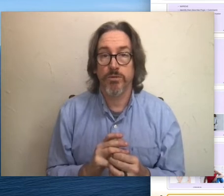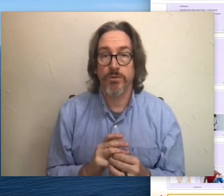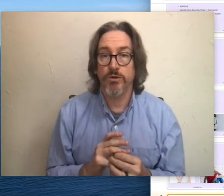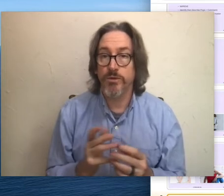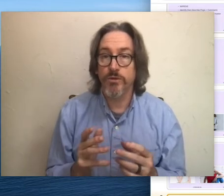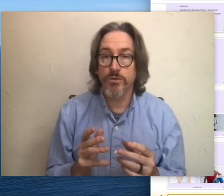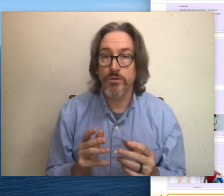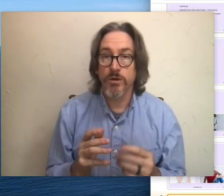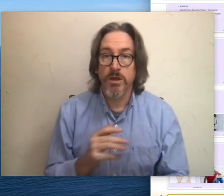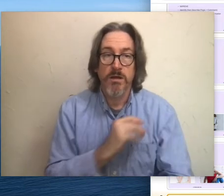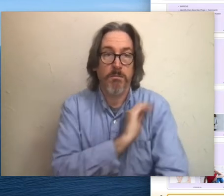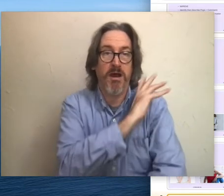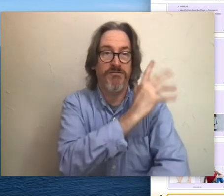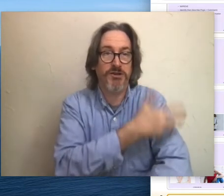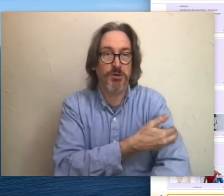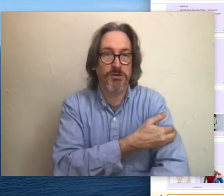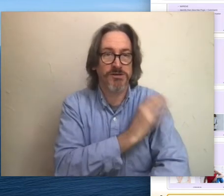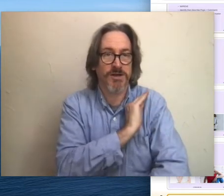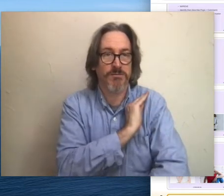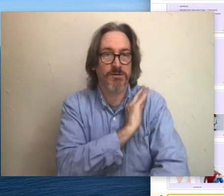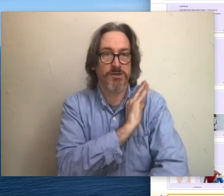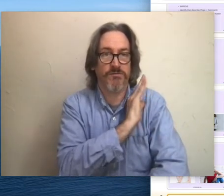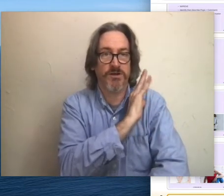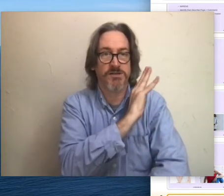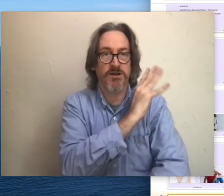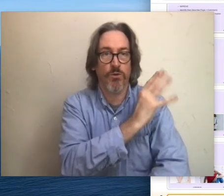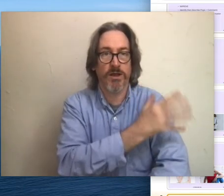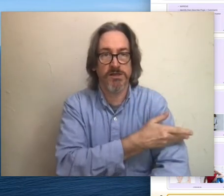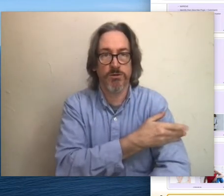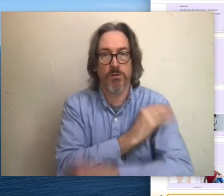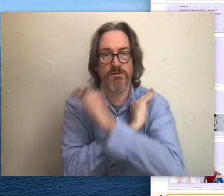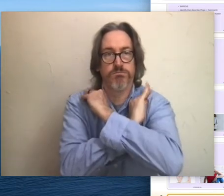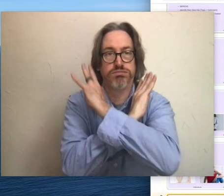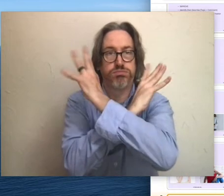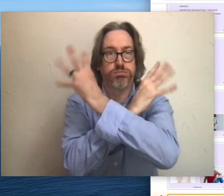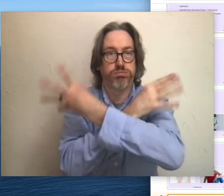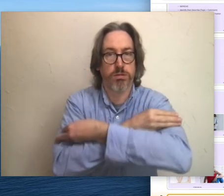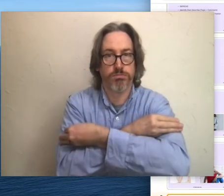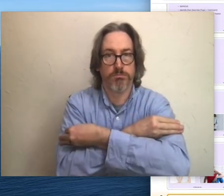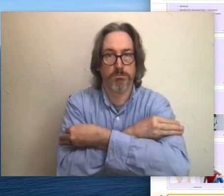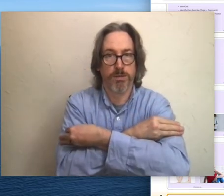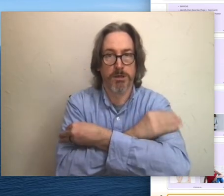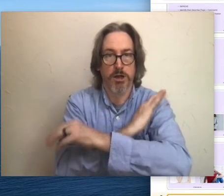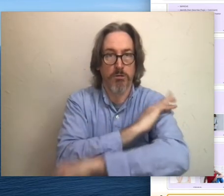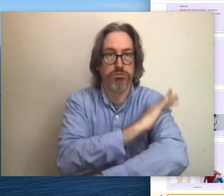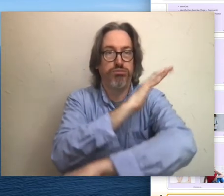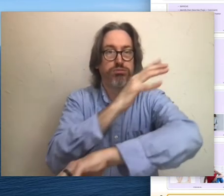Boo, boo, boo. Puffy shoulders, right? So the fingers kind of wiggle as you go over.